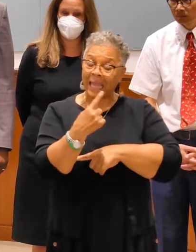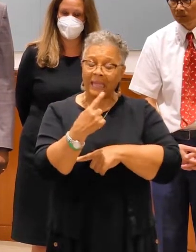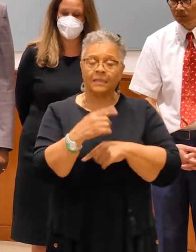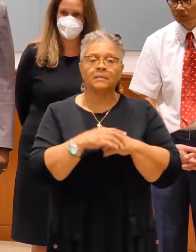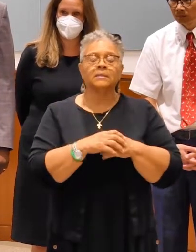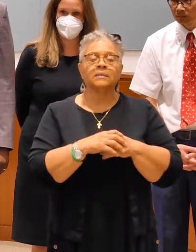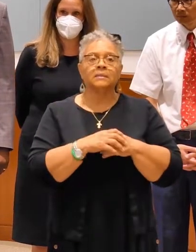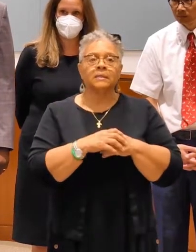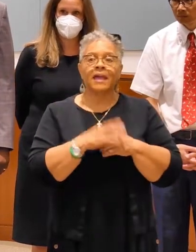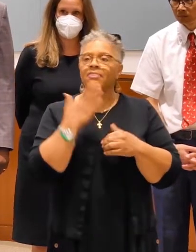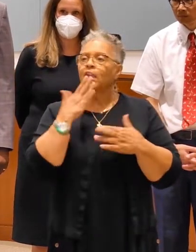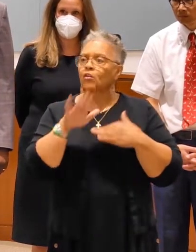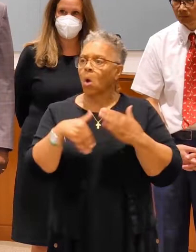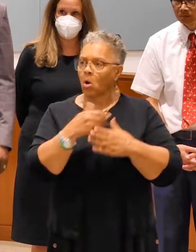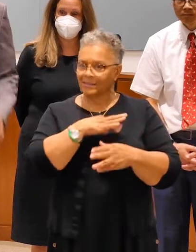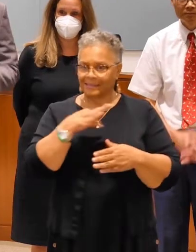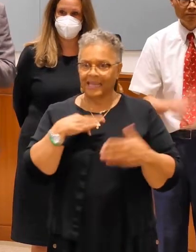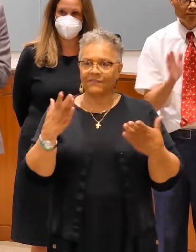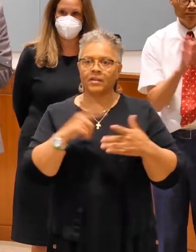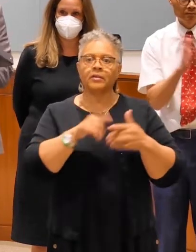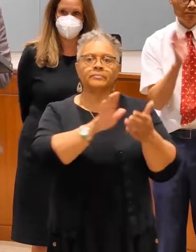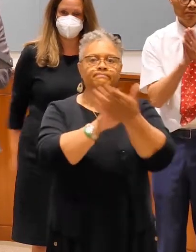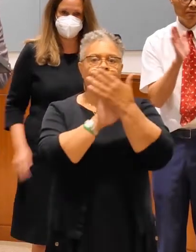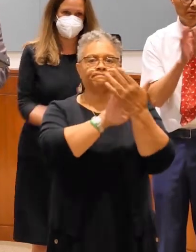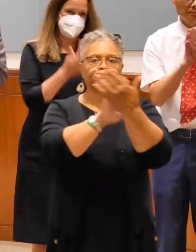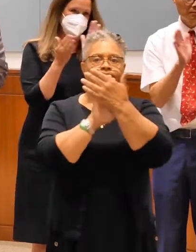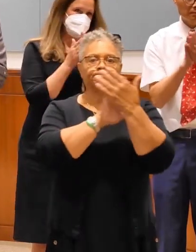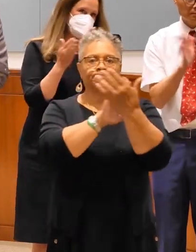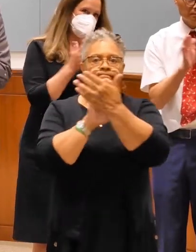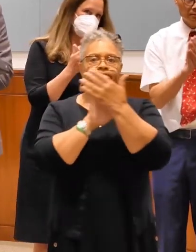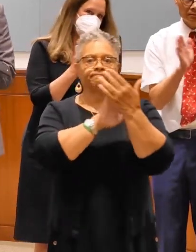who are here. Give them a round of applause if you would.